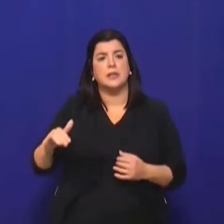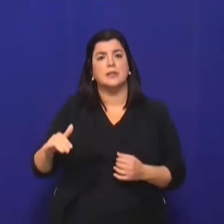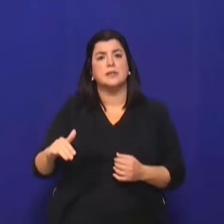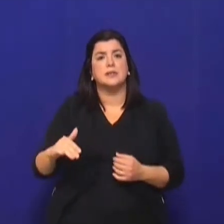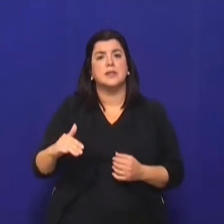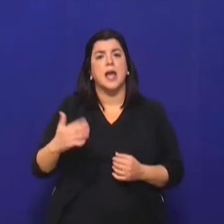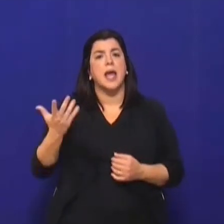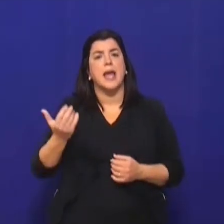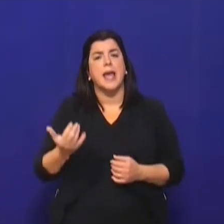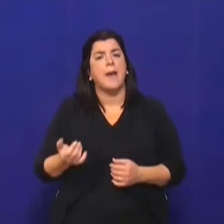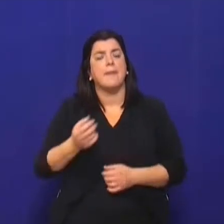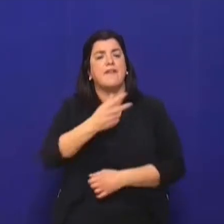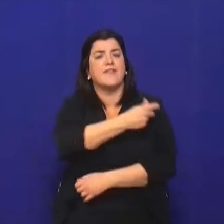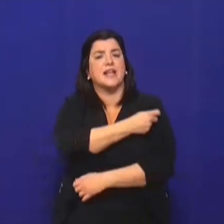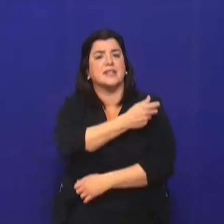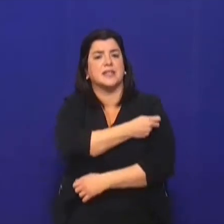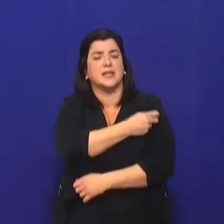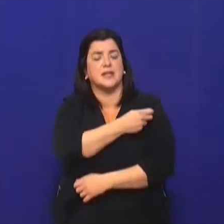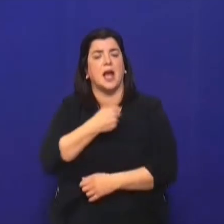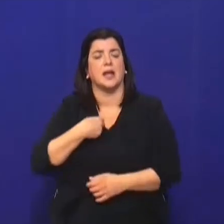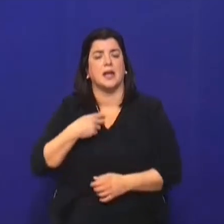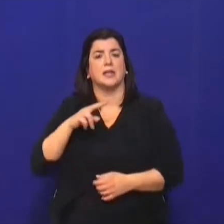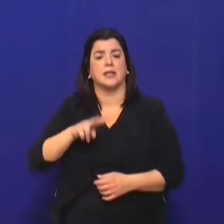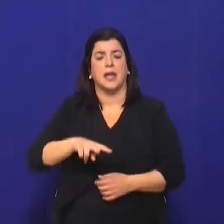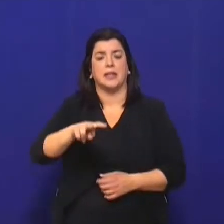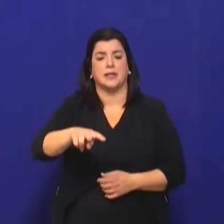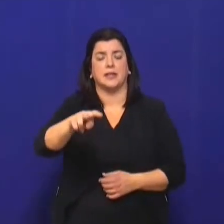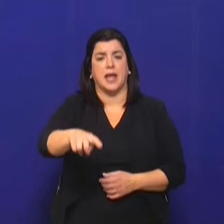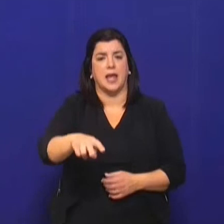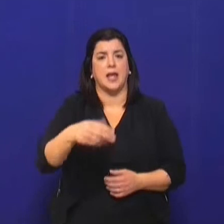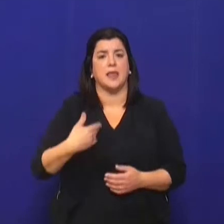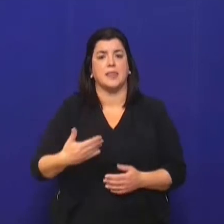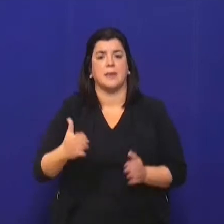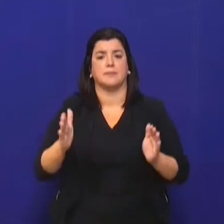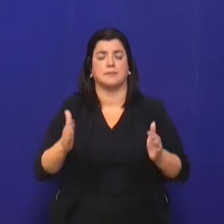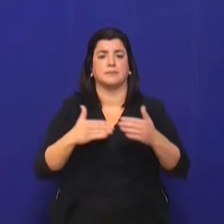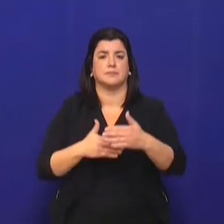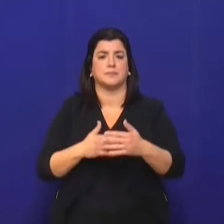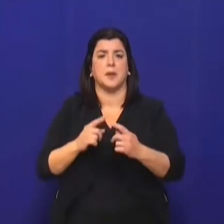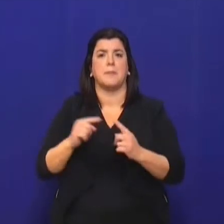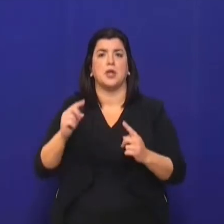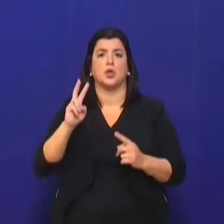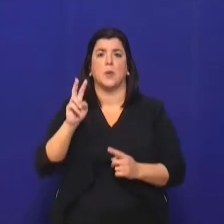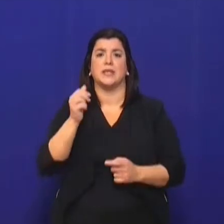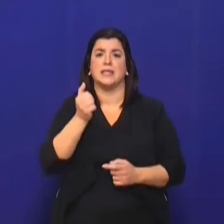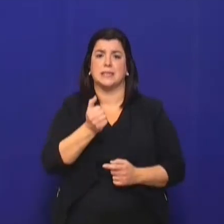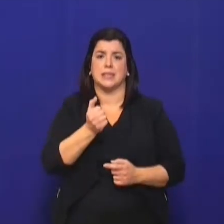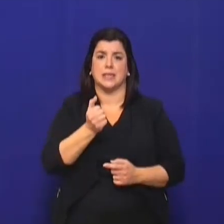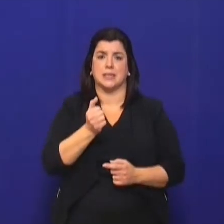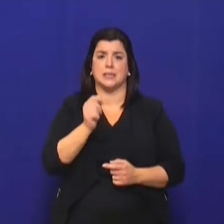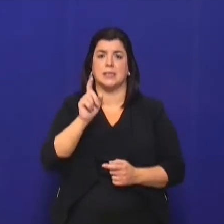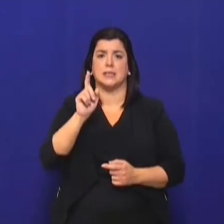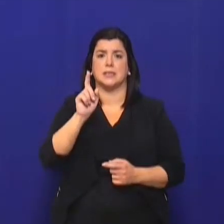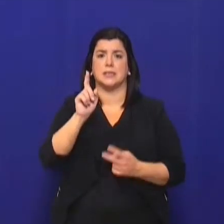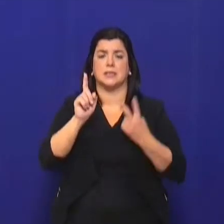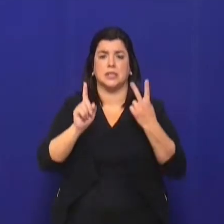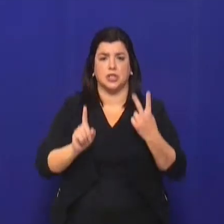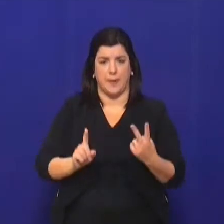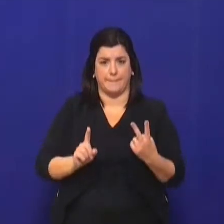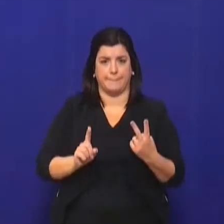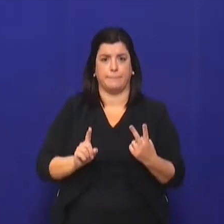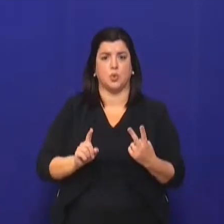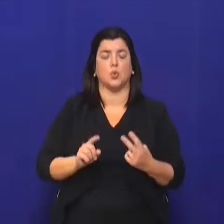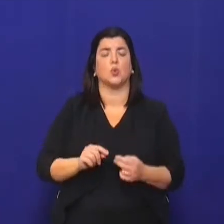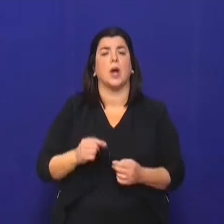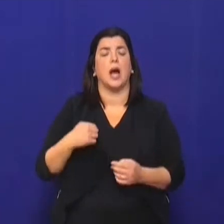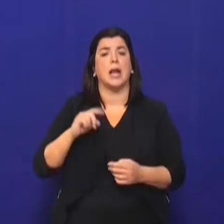jiġu, ftakru kif qed tajjeb inti li propju 26 ta' Diċembru ġew l-ewwel ajruplan bl-ewwel